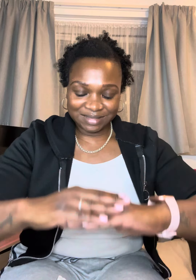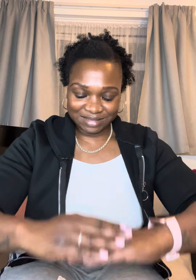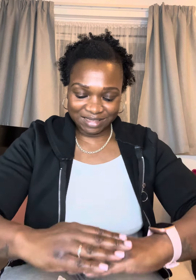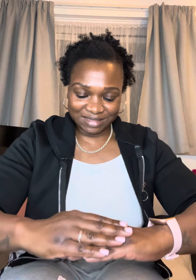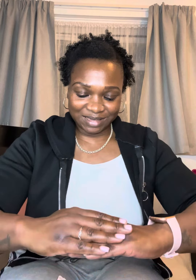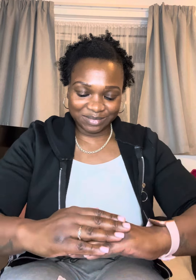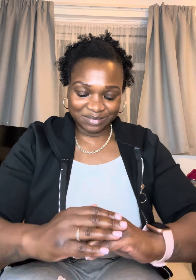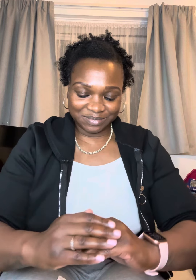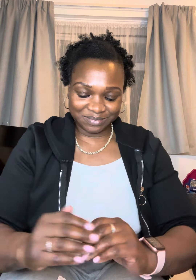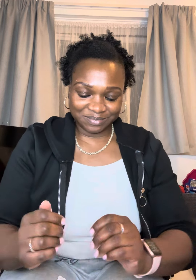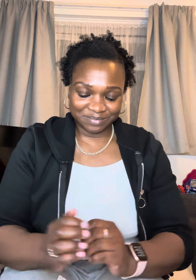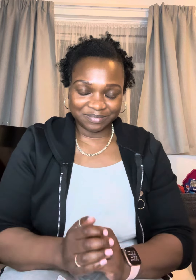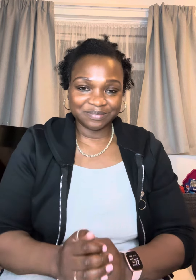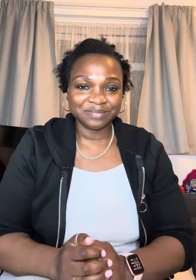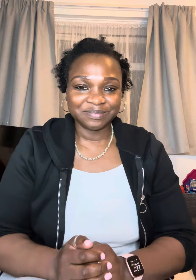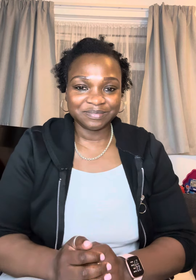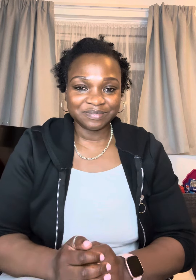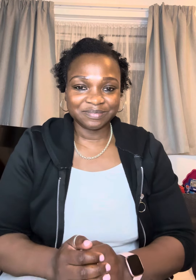sit down,